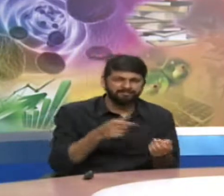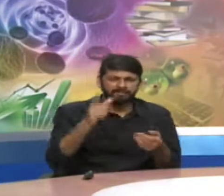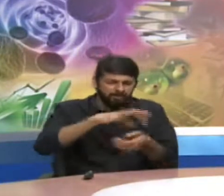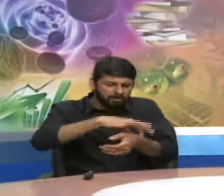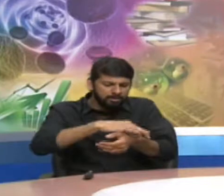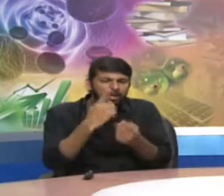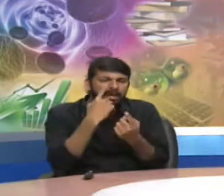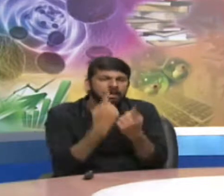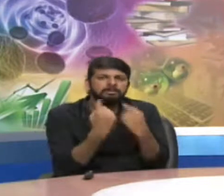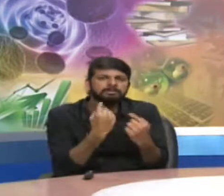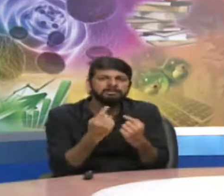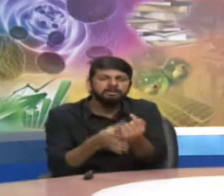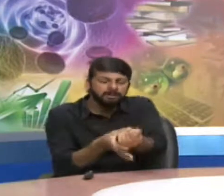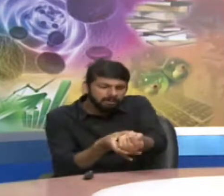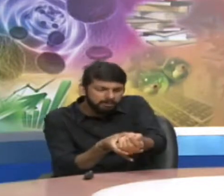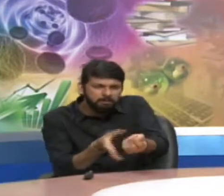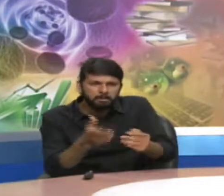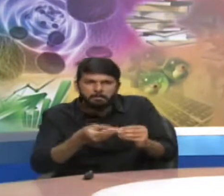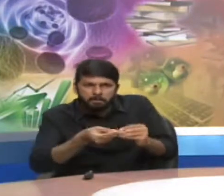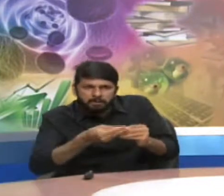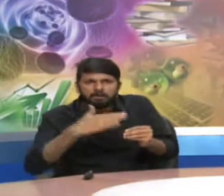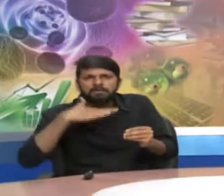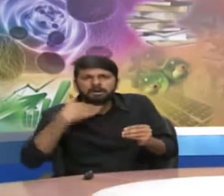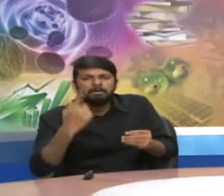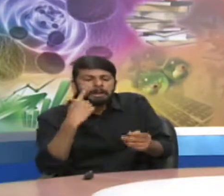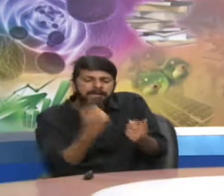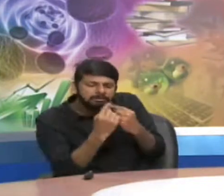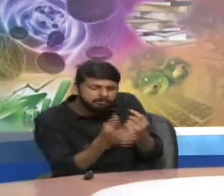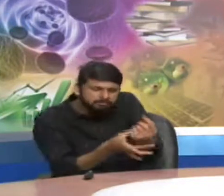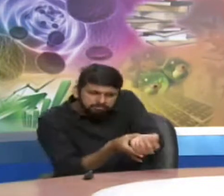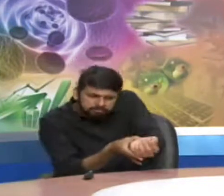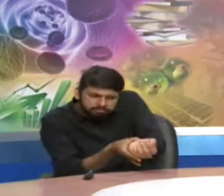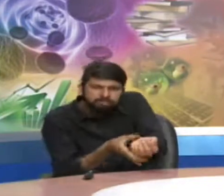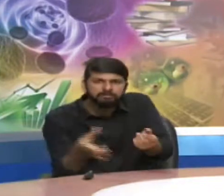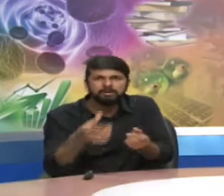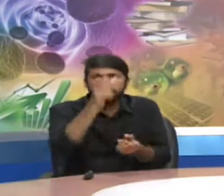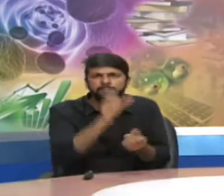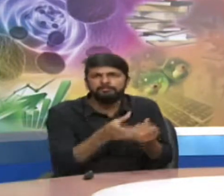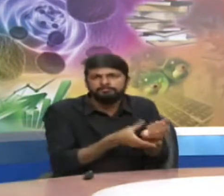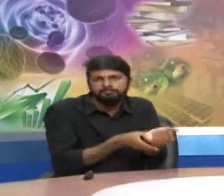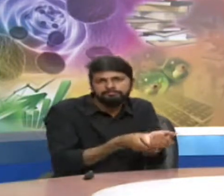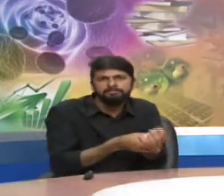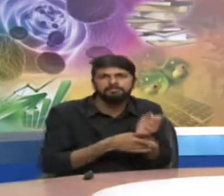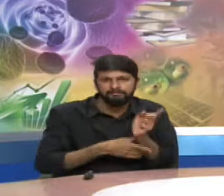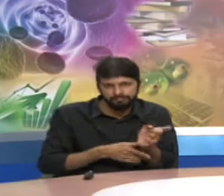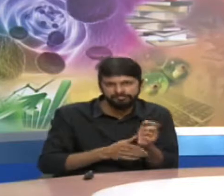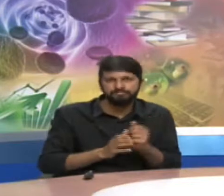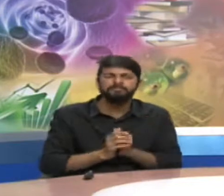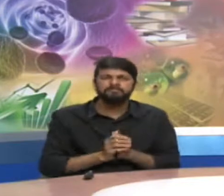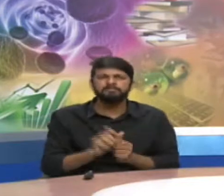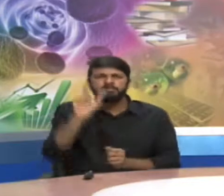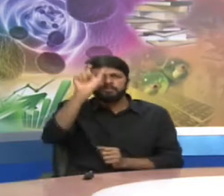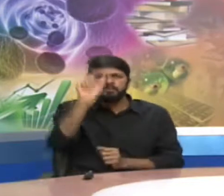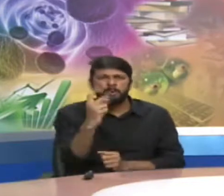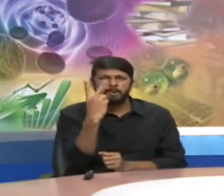They all are doing something or the other to make the field princess